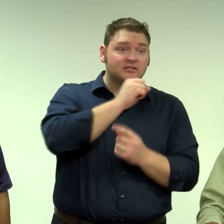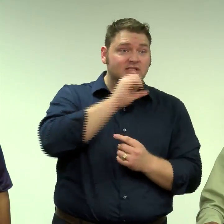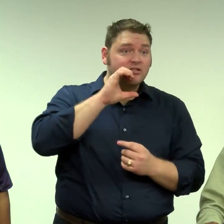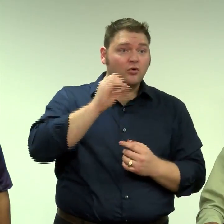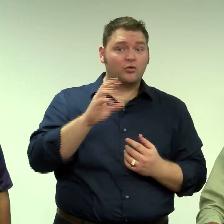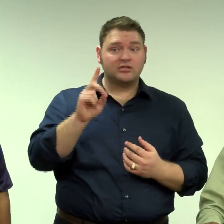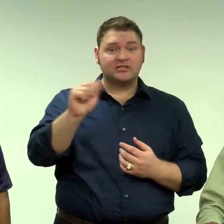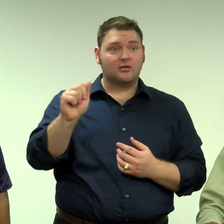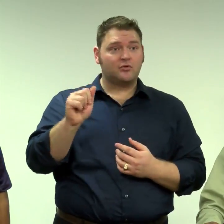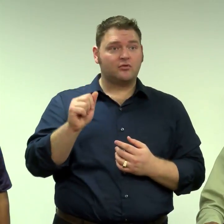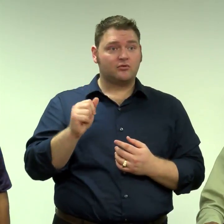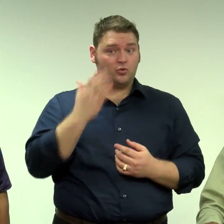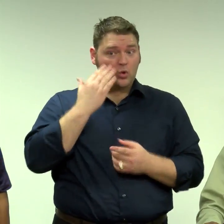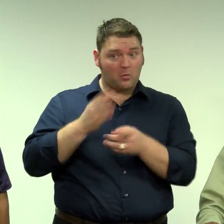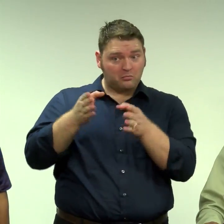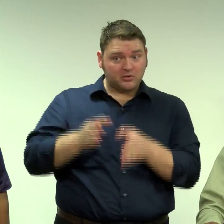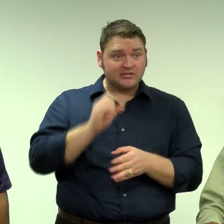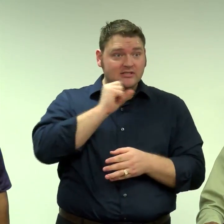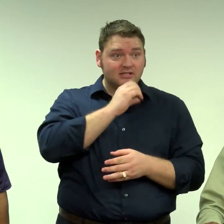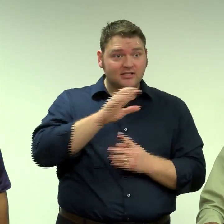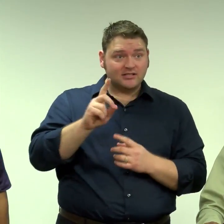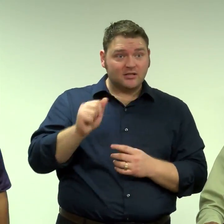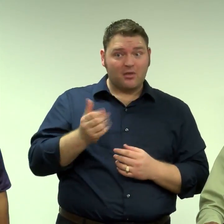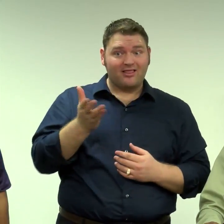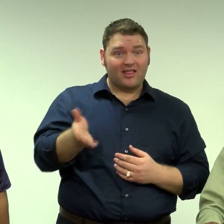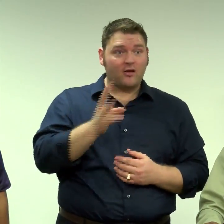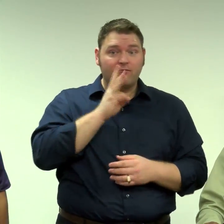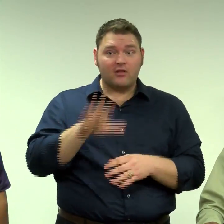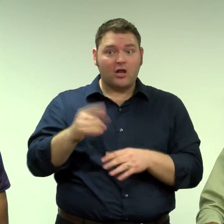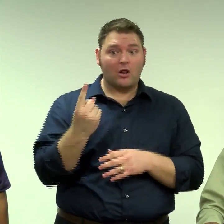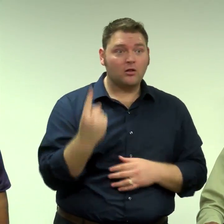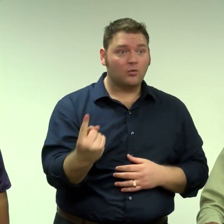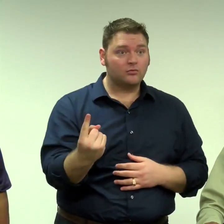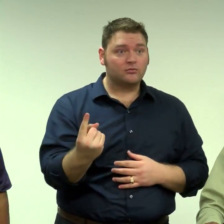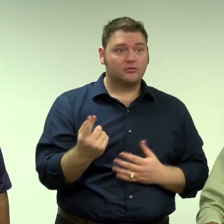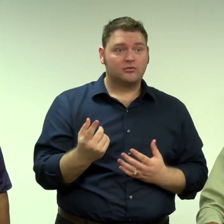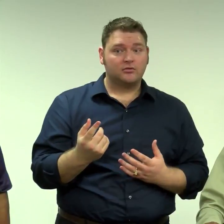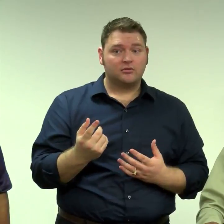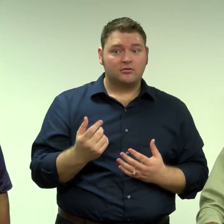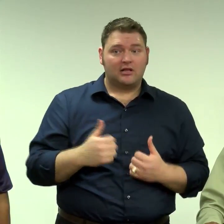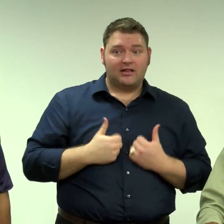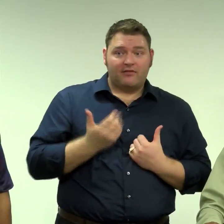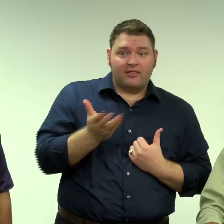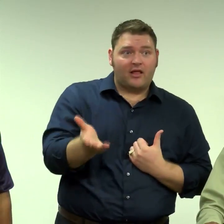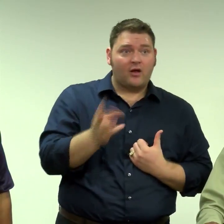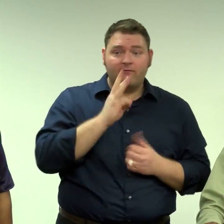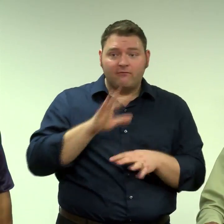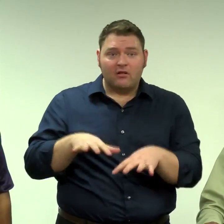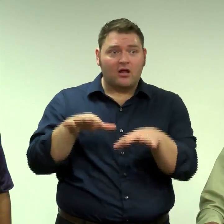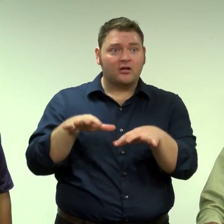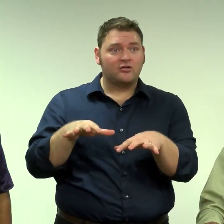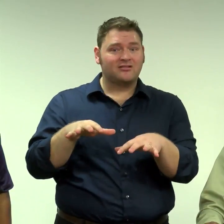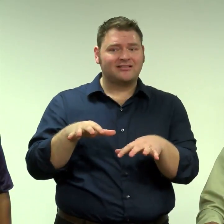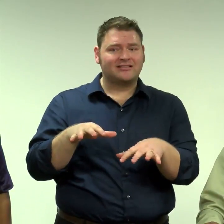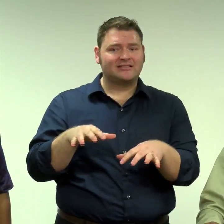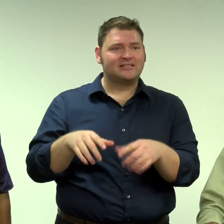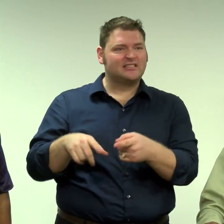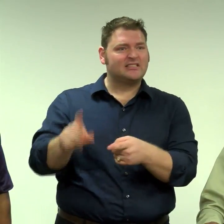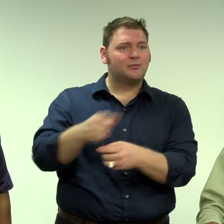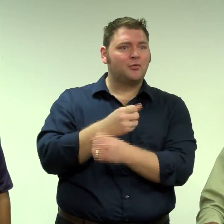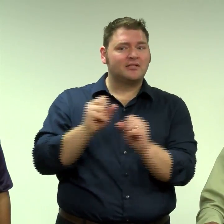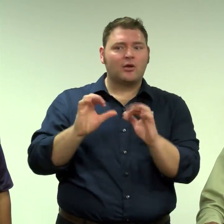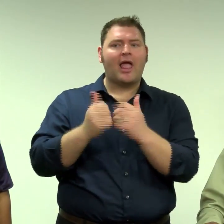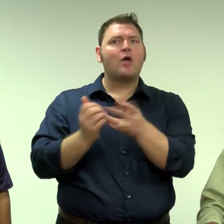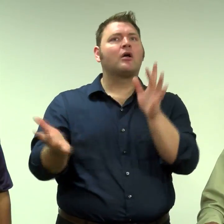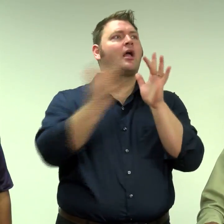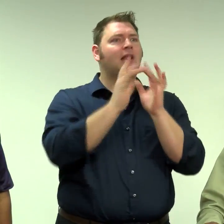neighborhoods that have flooded and they're there by themselves or they needing to be rescued, please continue to let us